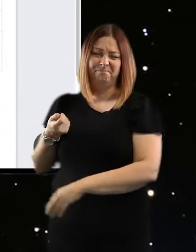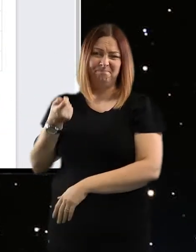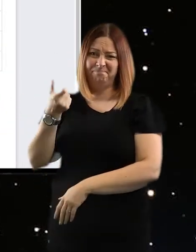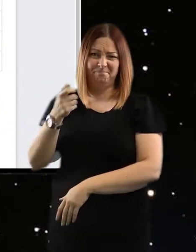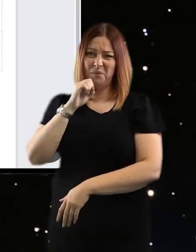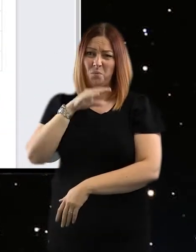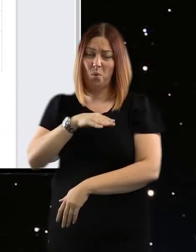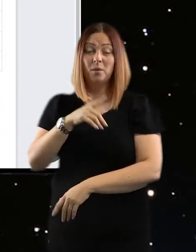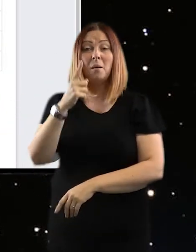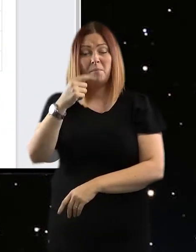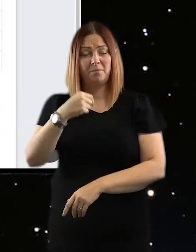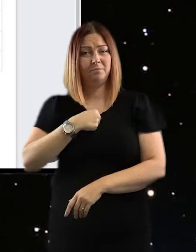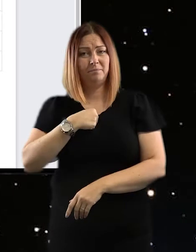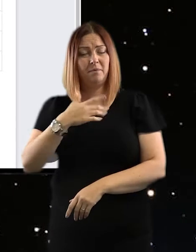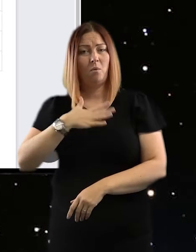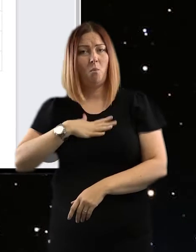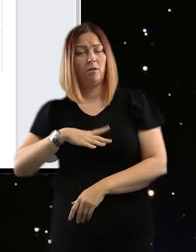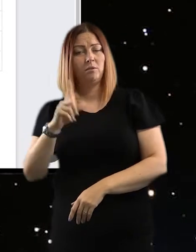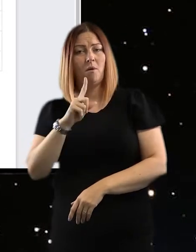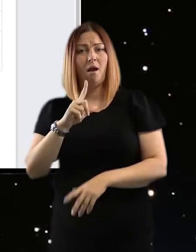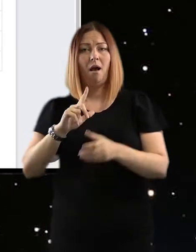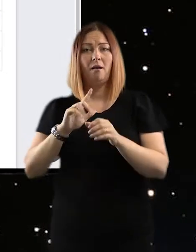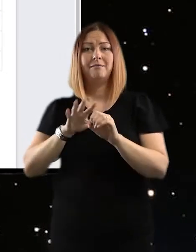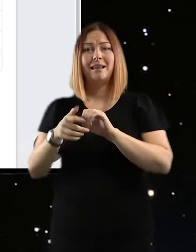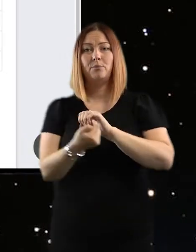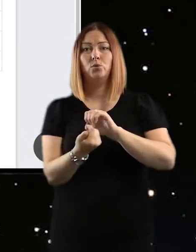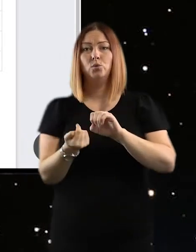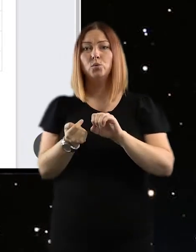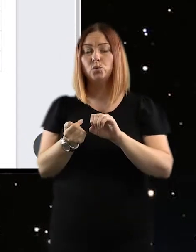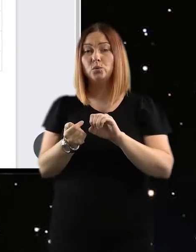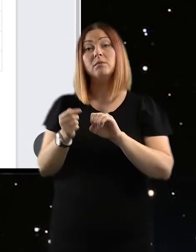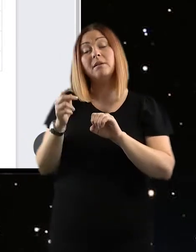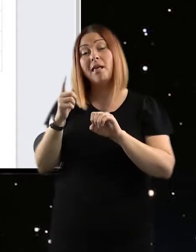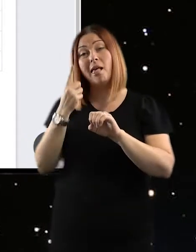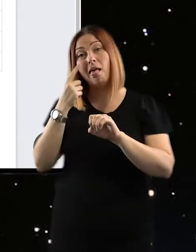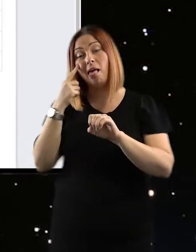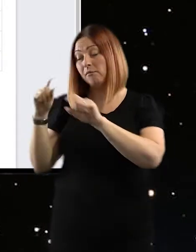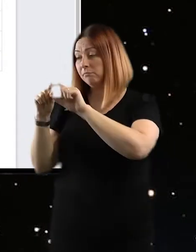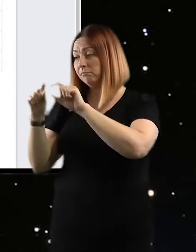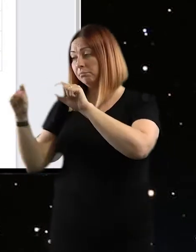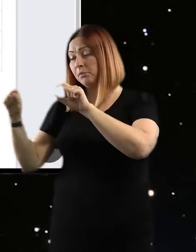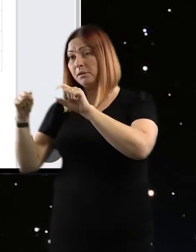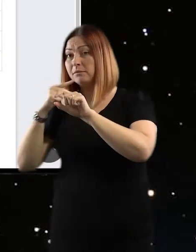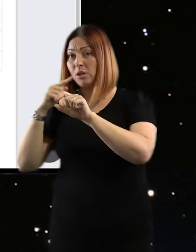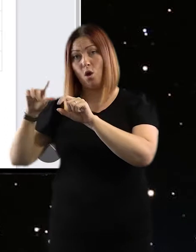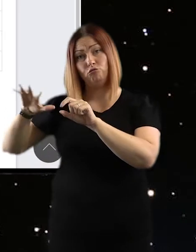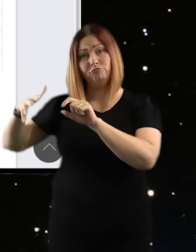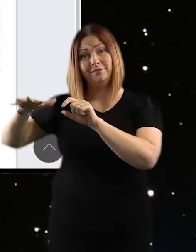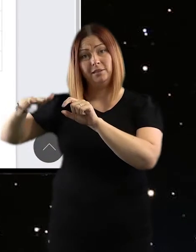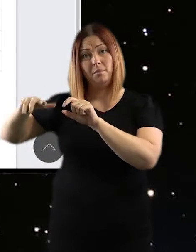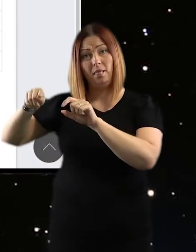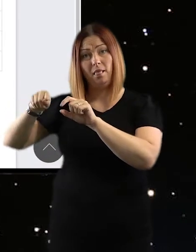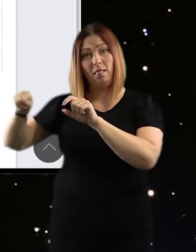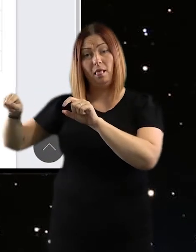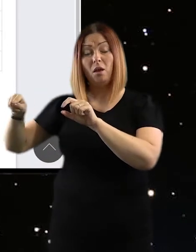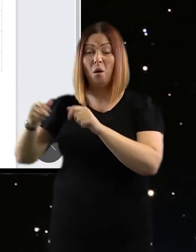and as we can see at present, it corresponds to a sort of reasonable to good chance. So we're in luck here. However,